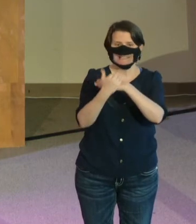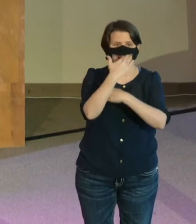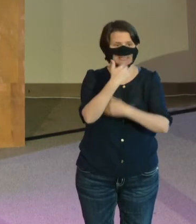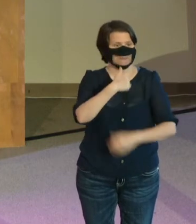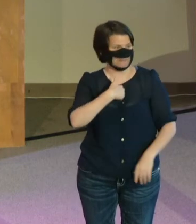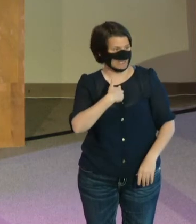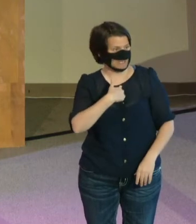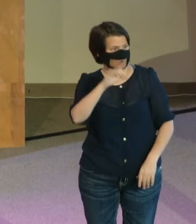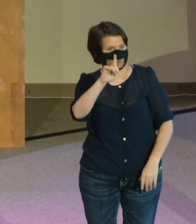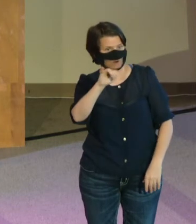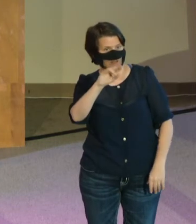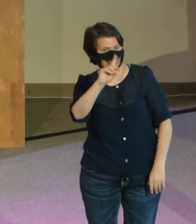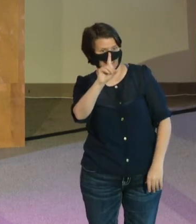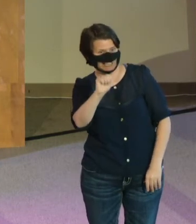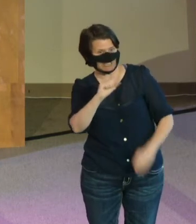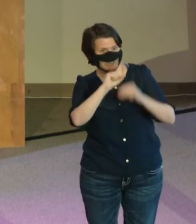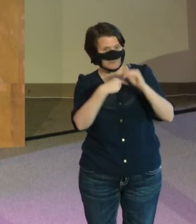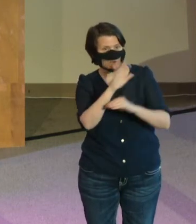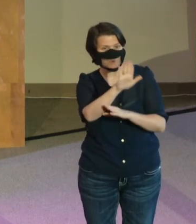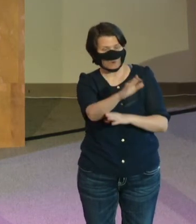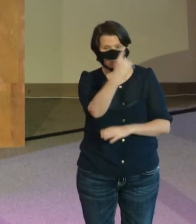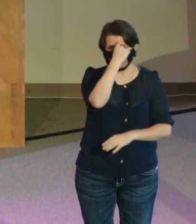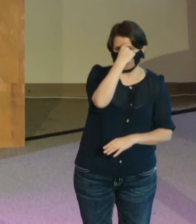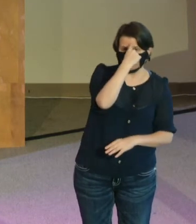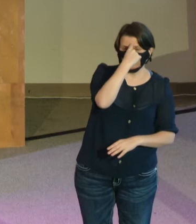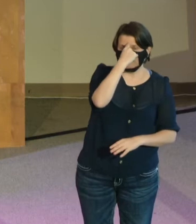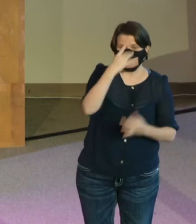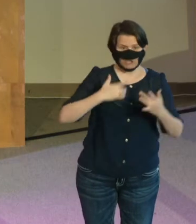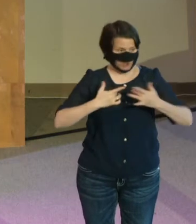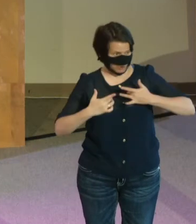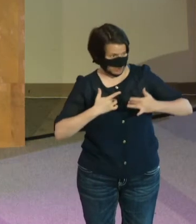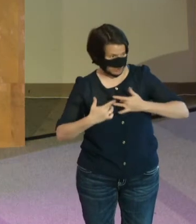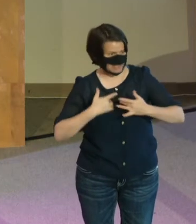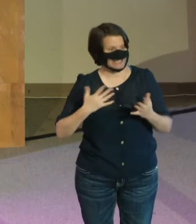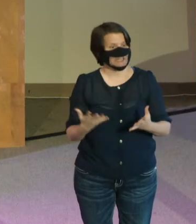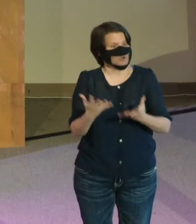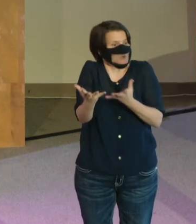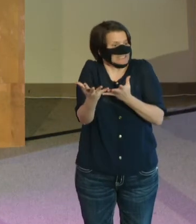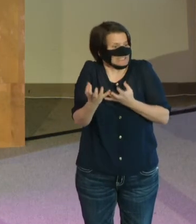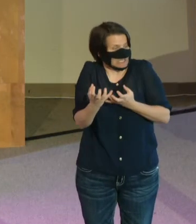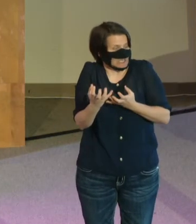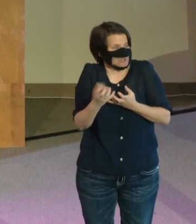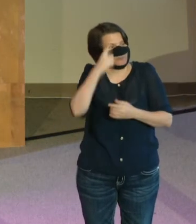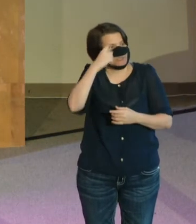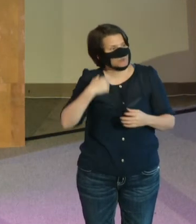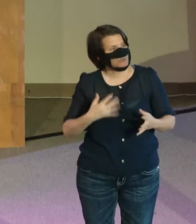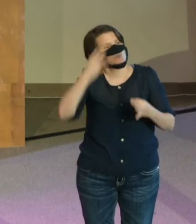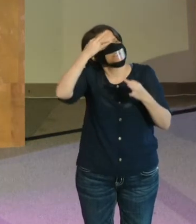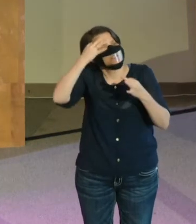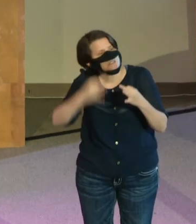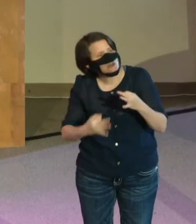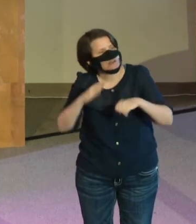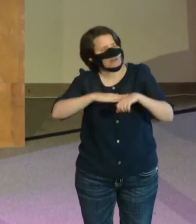Linda an email about your thoughts, your concerns, and your desires, because we're going to be making that call on Wednesday, and I want you to feel that you've